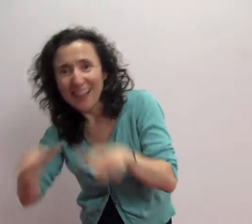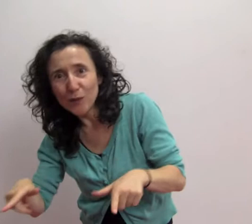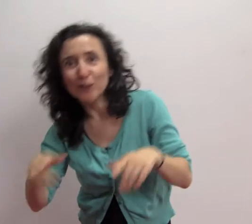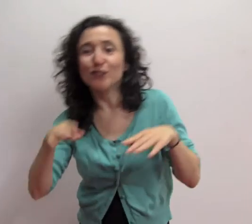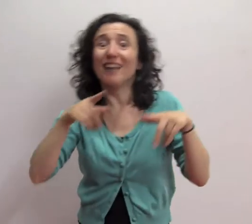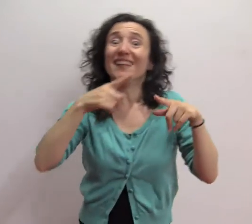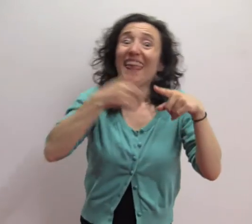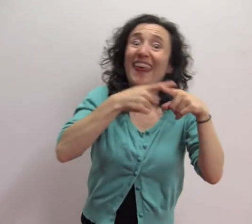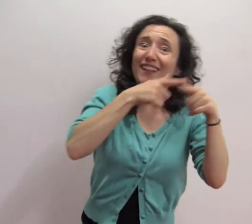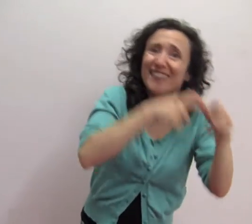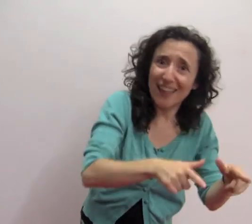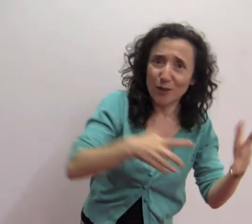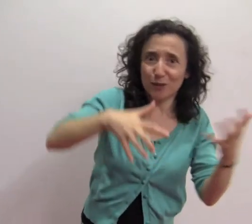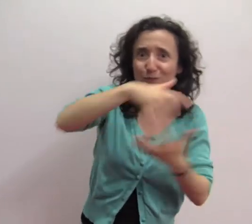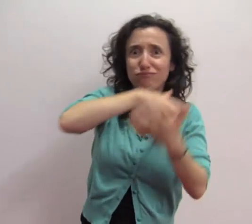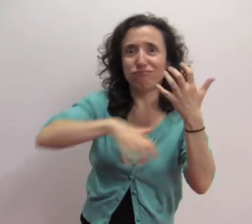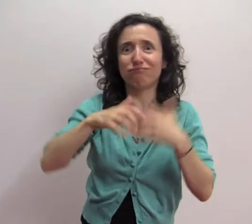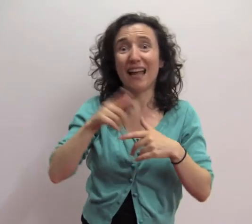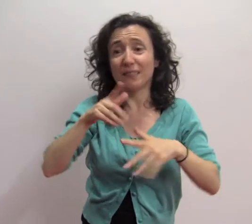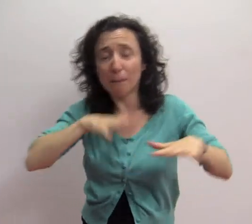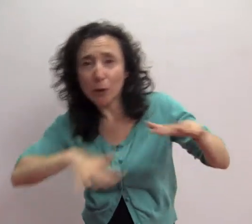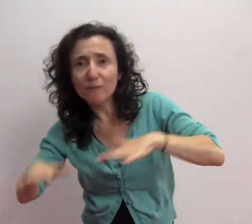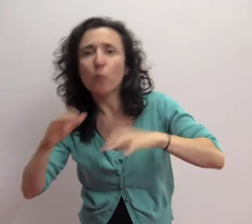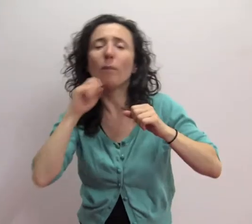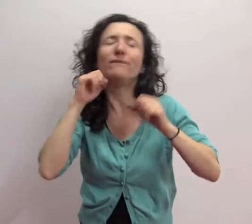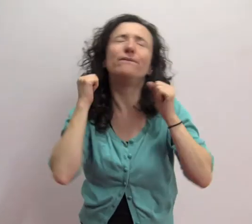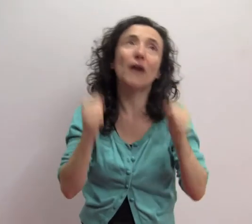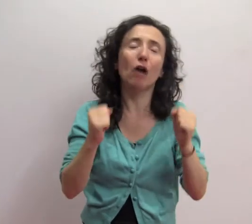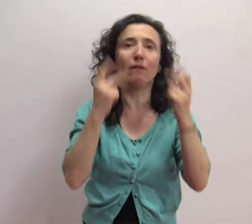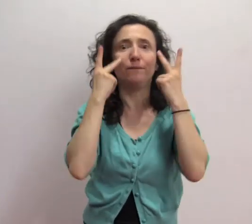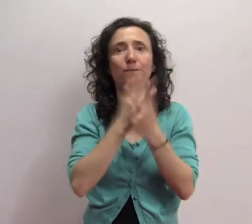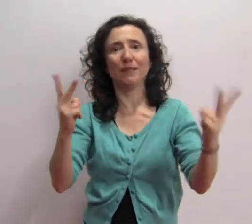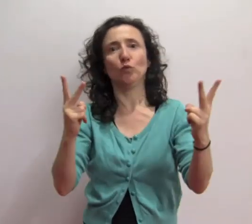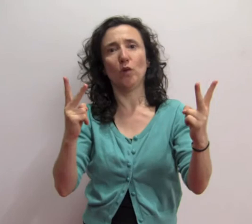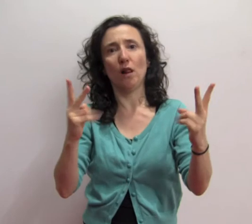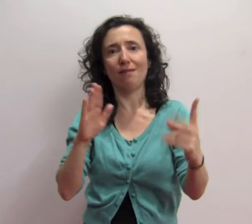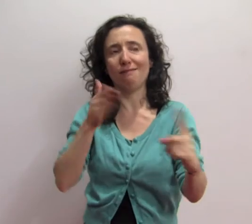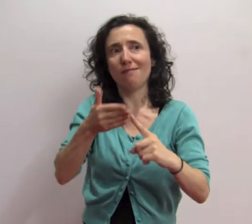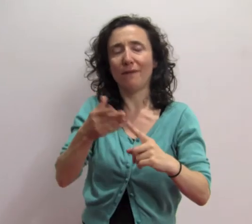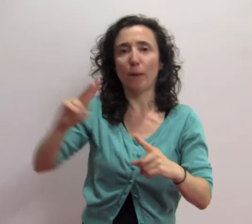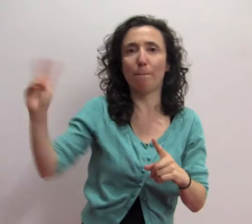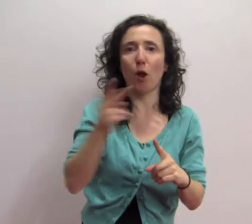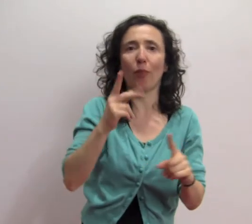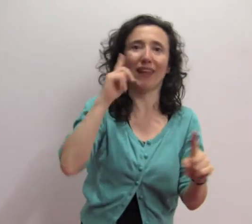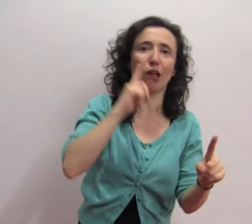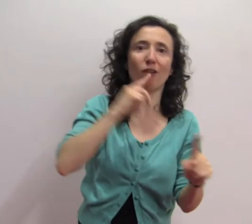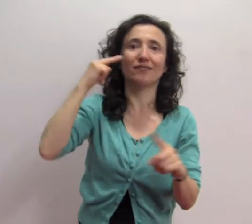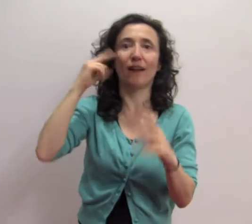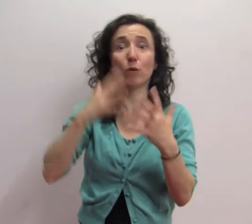Lankan Sign Language and English and some foreign words, and it's very, very visual play, so it's going to